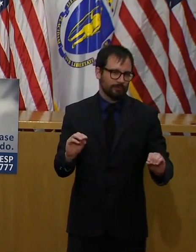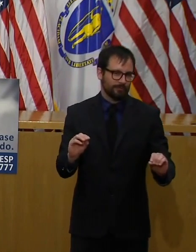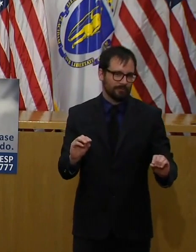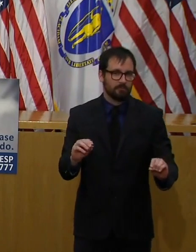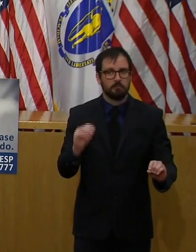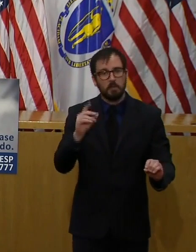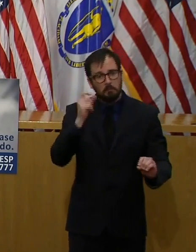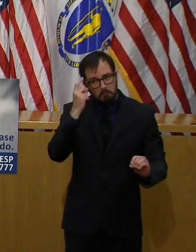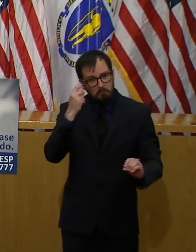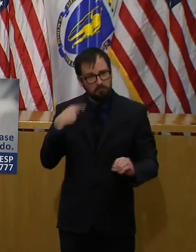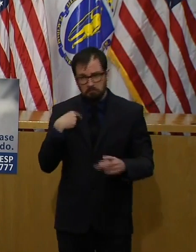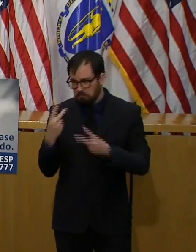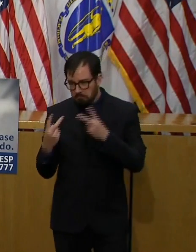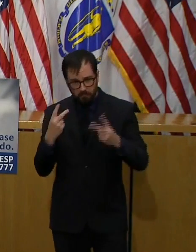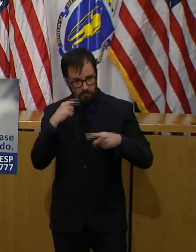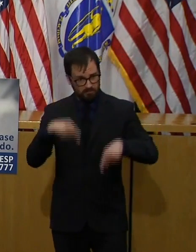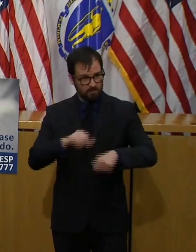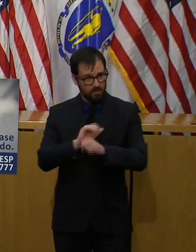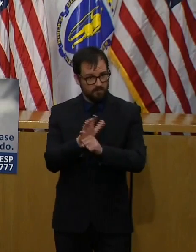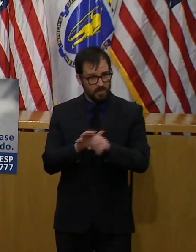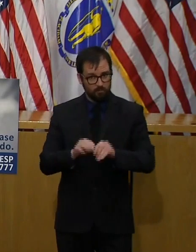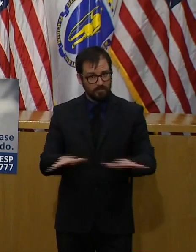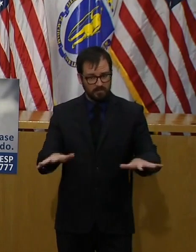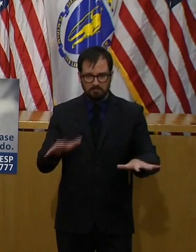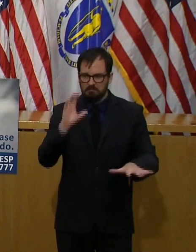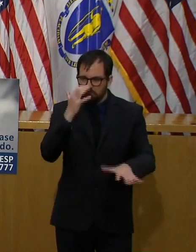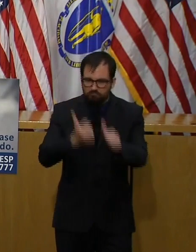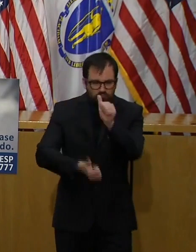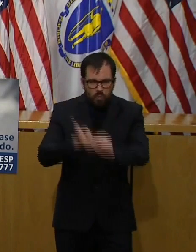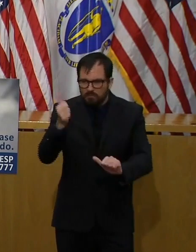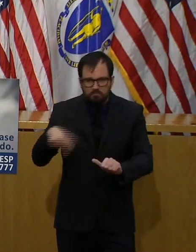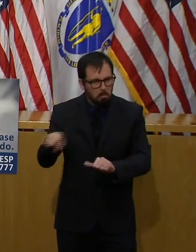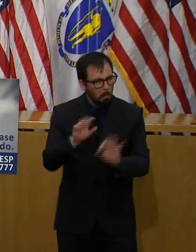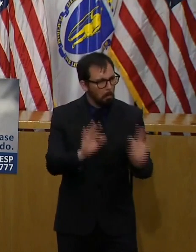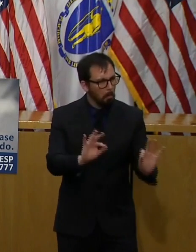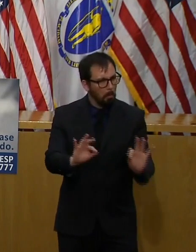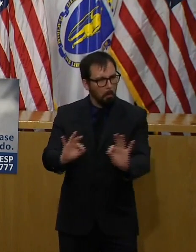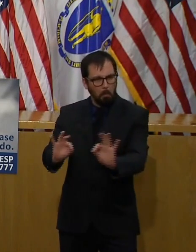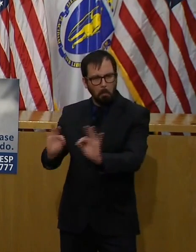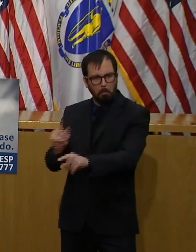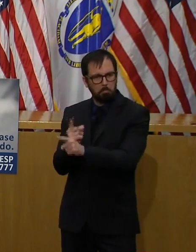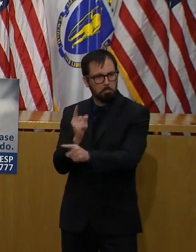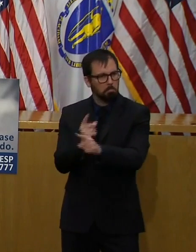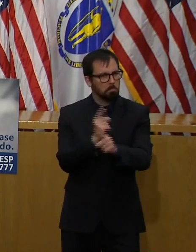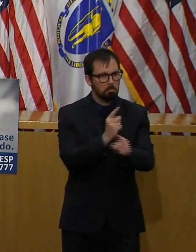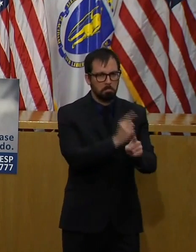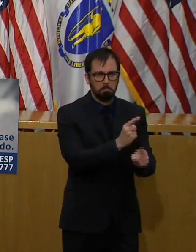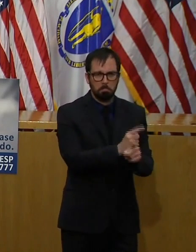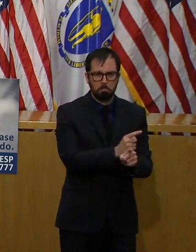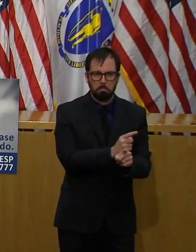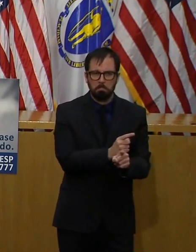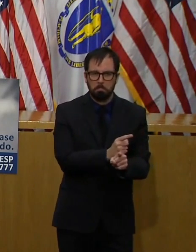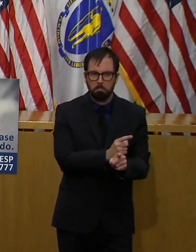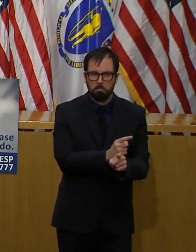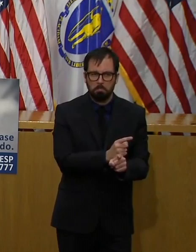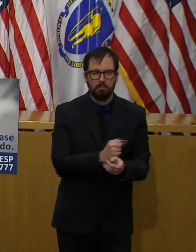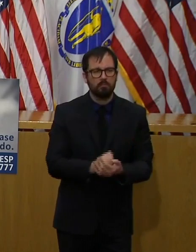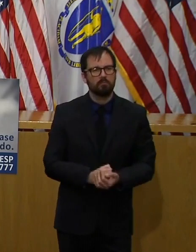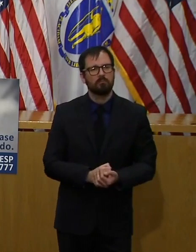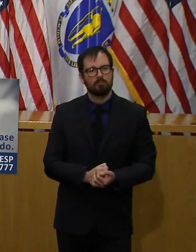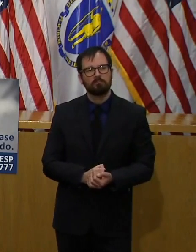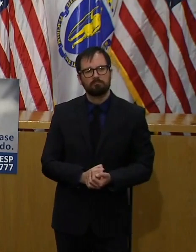regimen virtually almost all of the time will give you an accurate read. I haven't heard a lot of talk